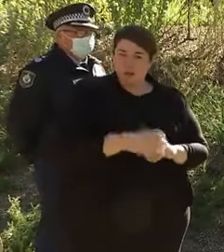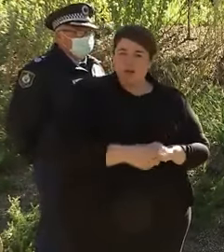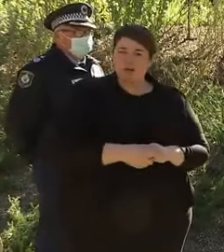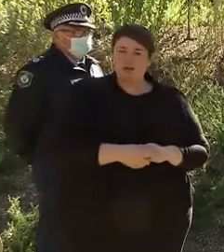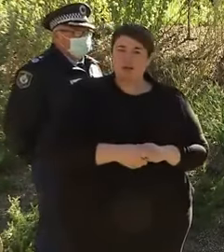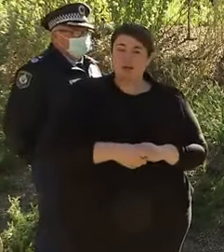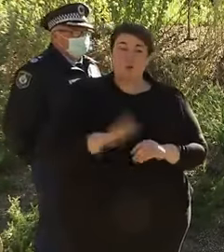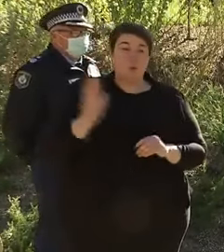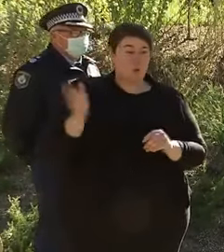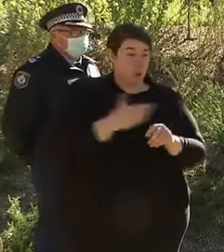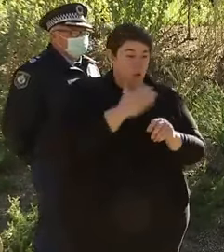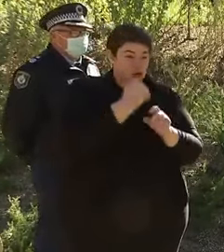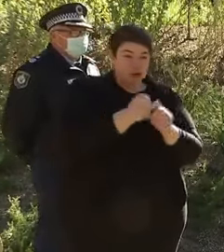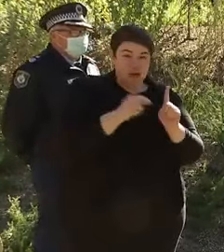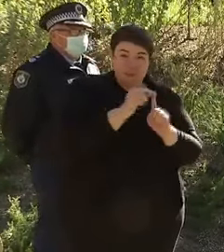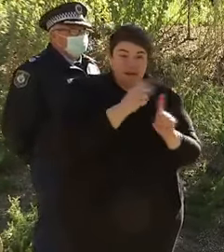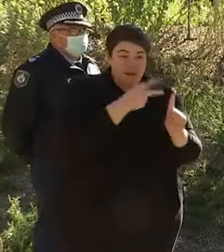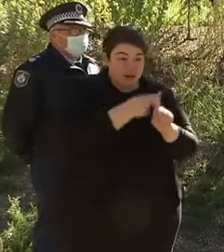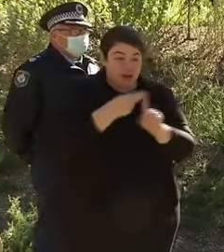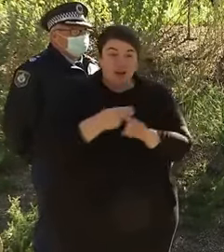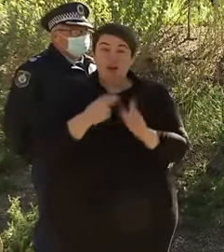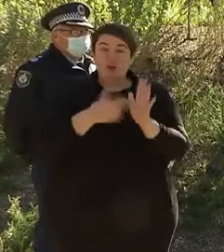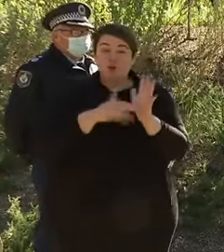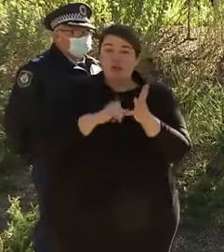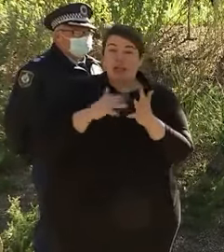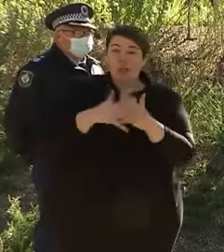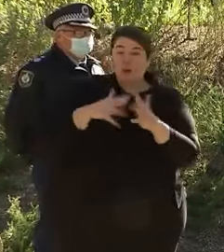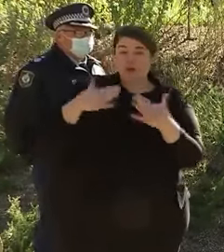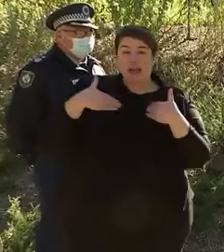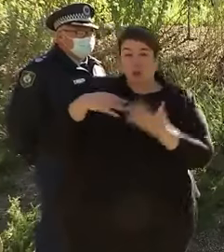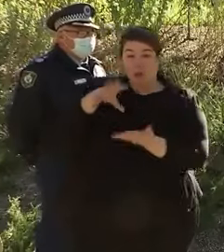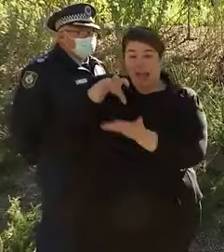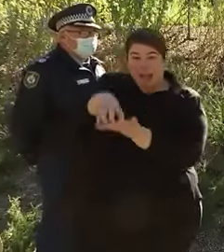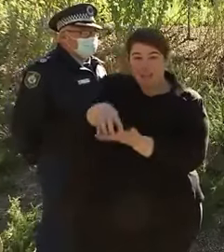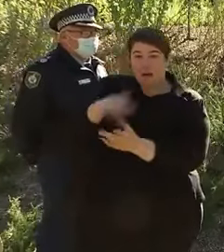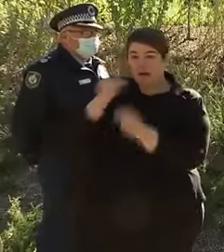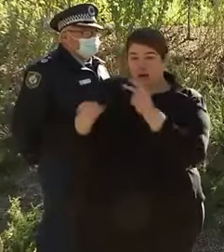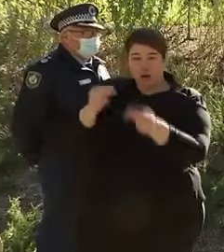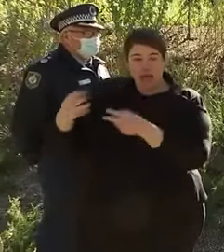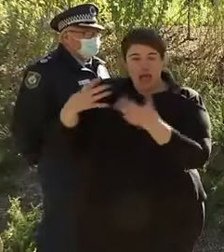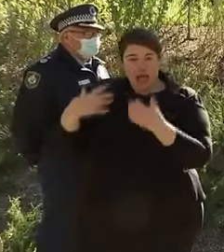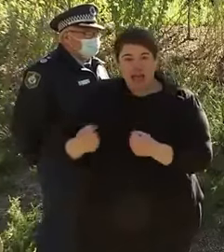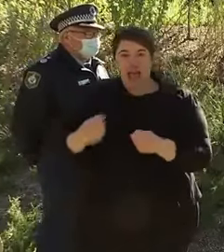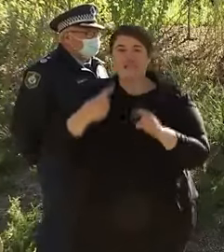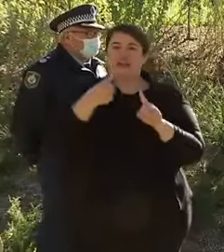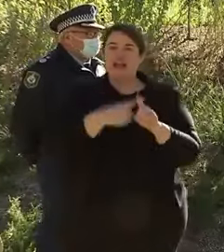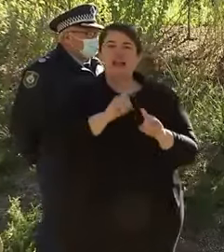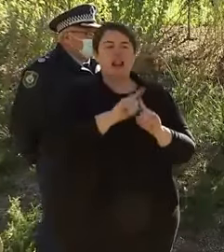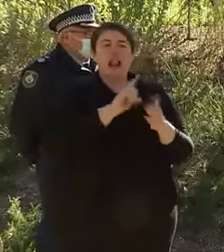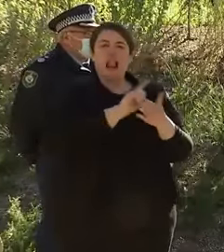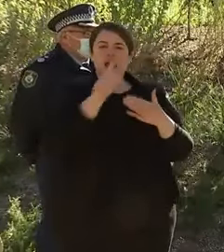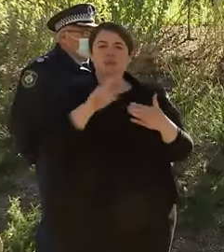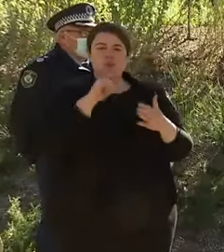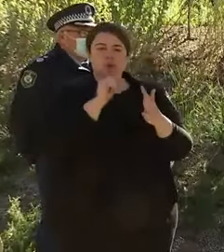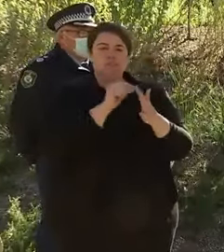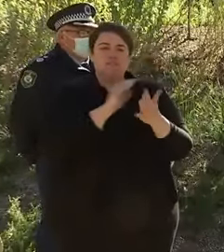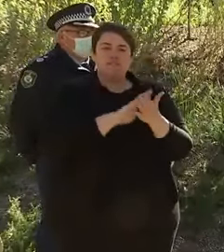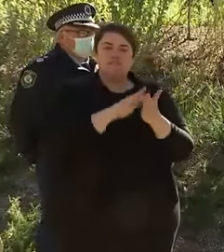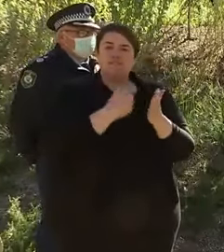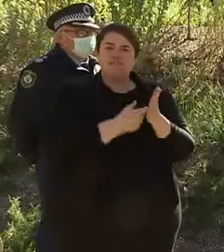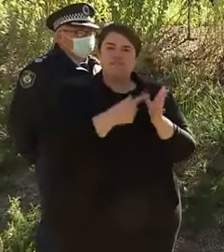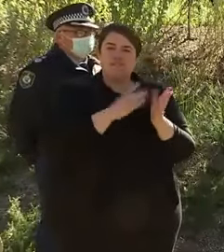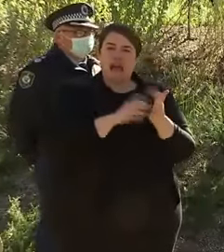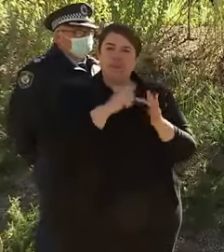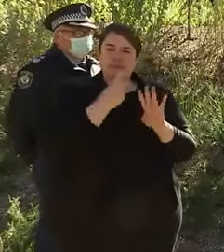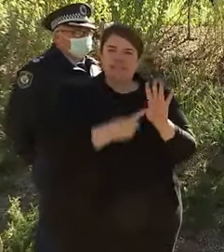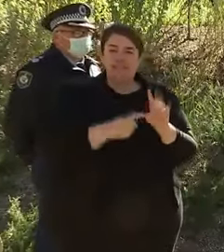all the GPs do more, when the New South Wales health hubs are active, as well as in future pharmacies, which we'll have something to say about